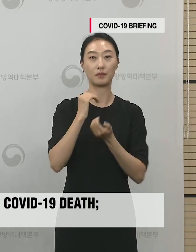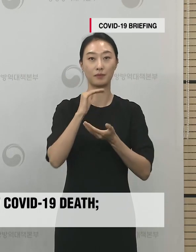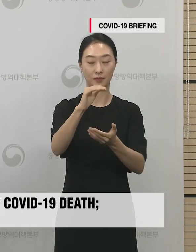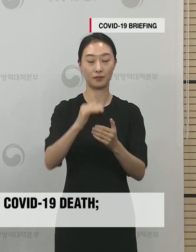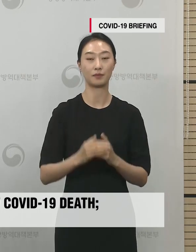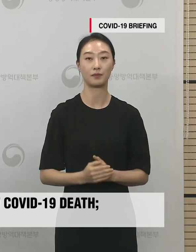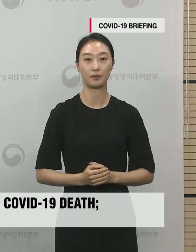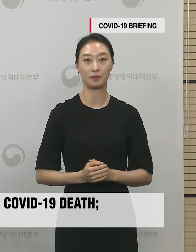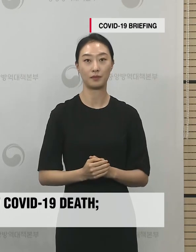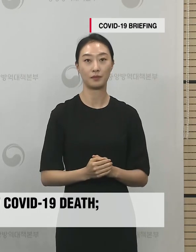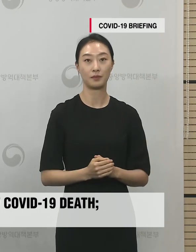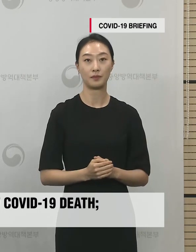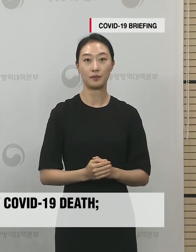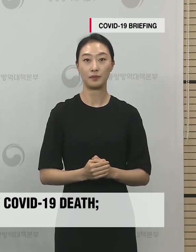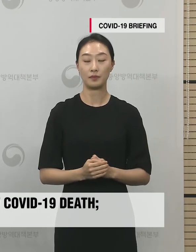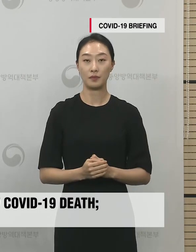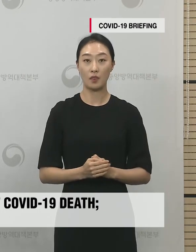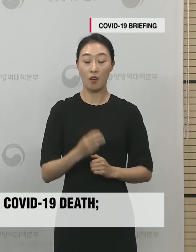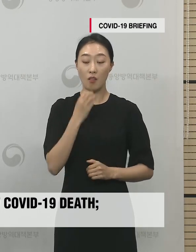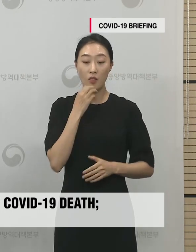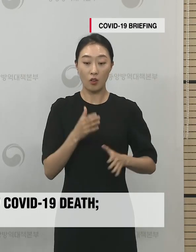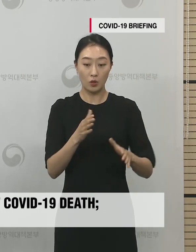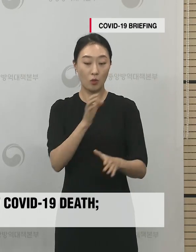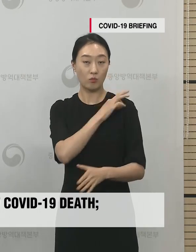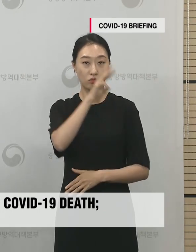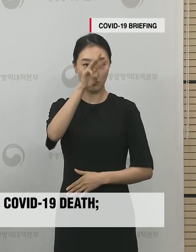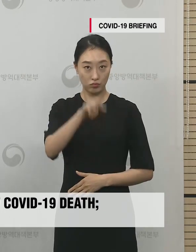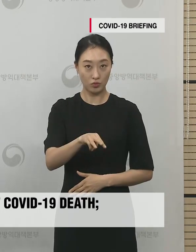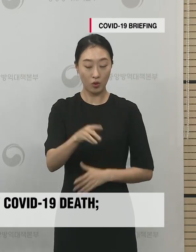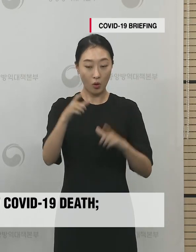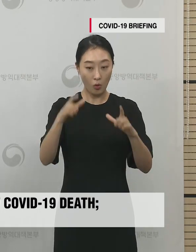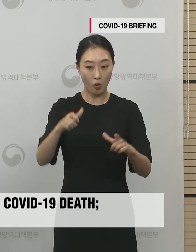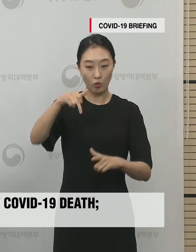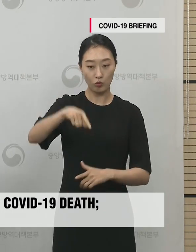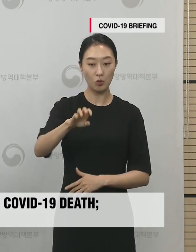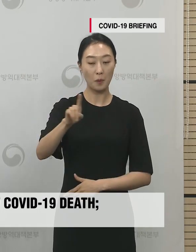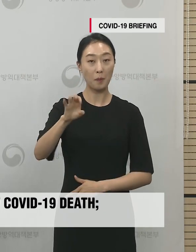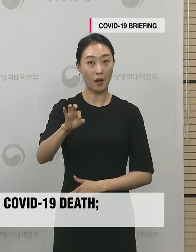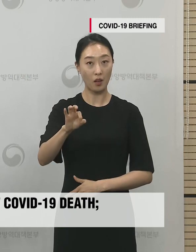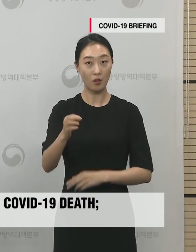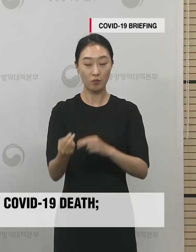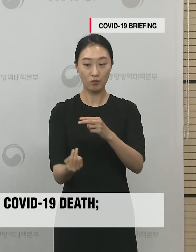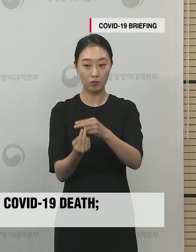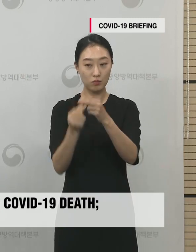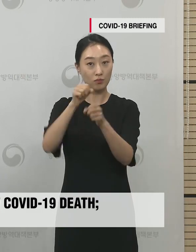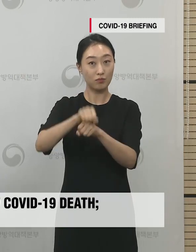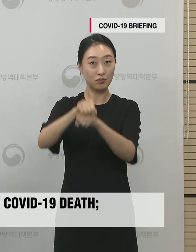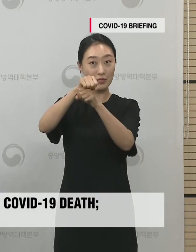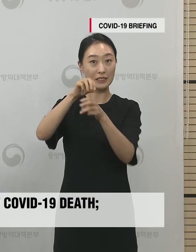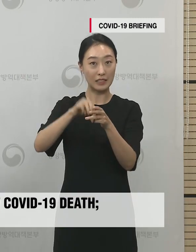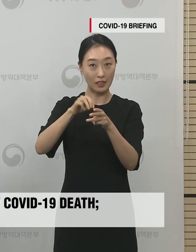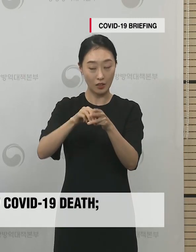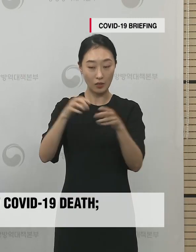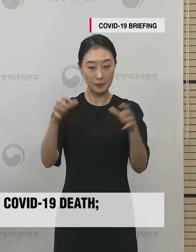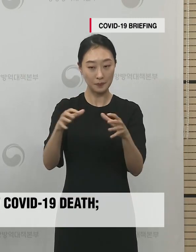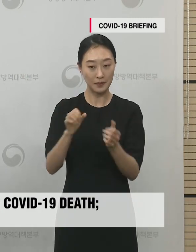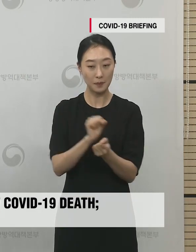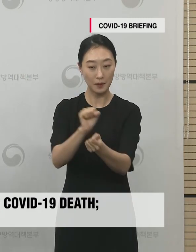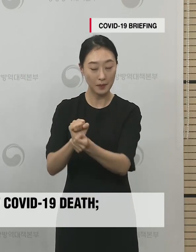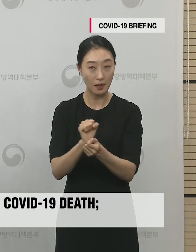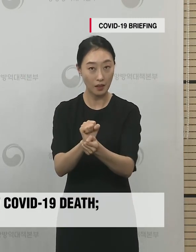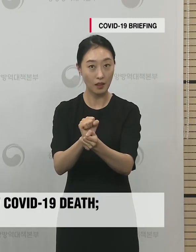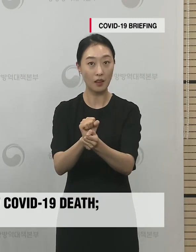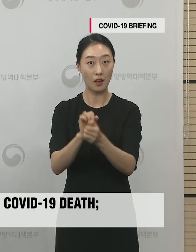local transmissions. First of all, in Gyeonggi-do province at Bucheon City at the Kupang Logistics